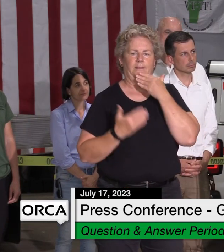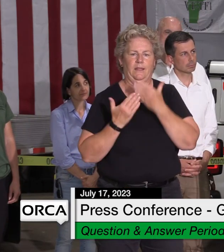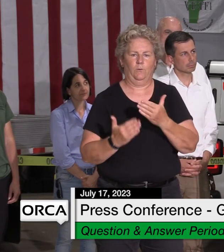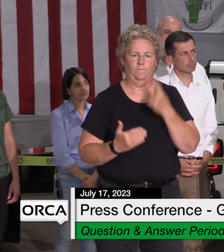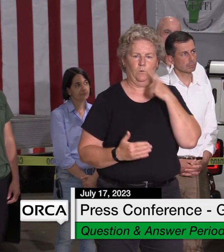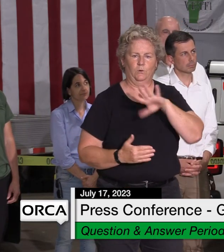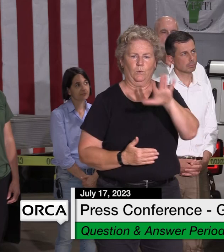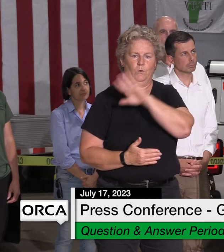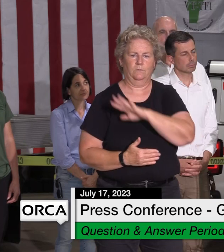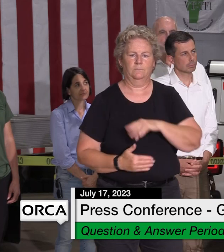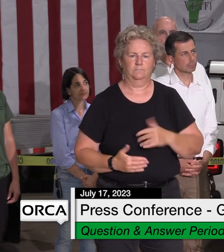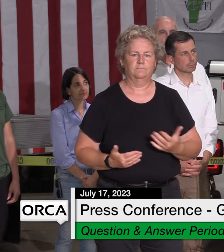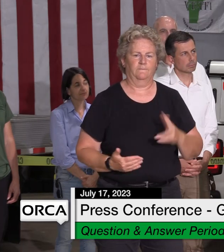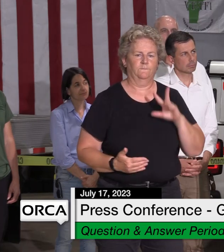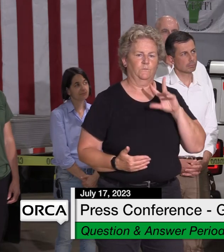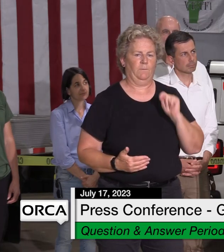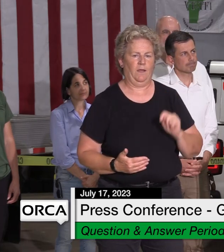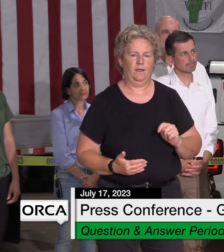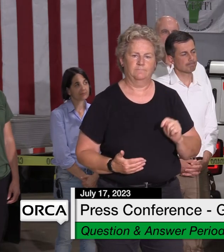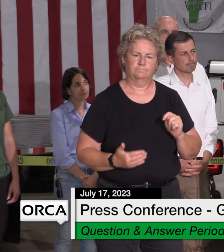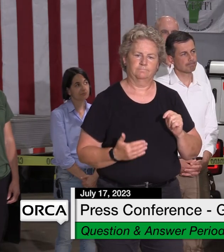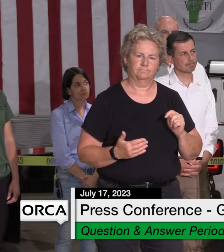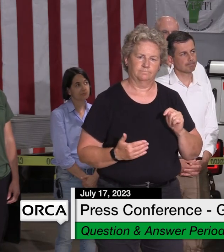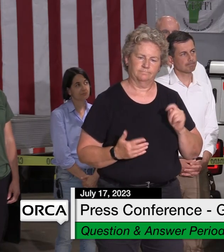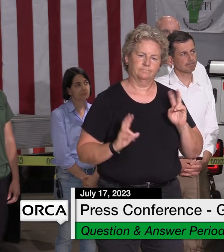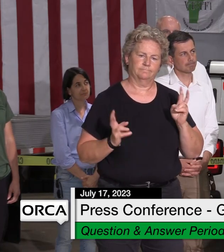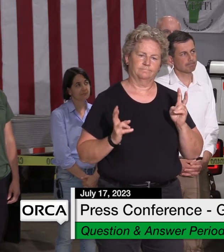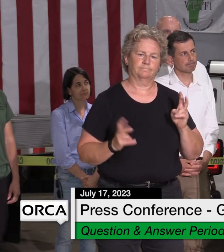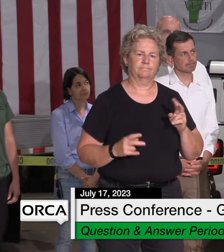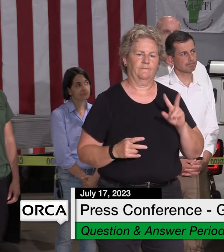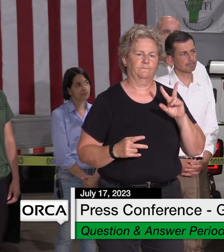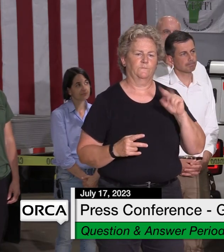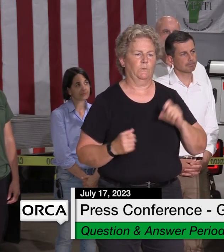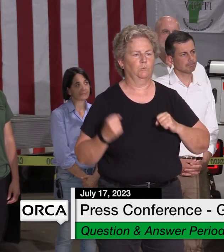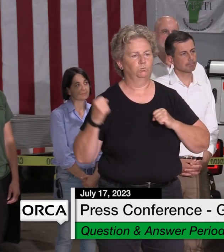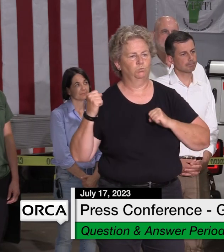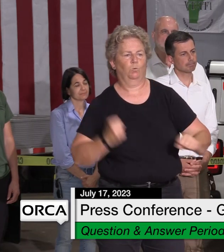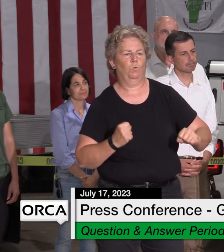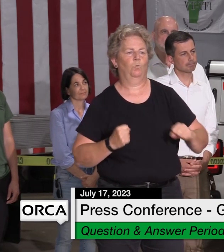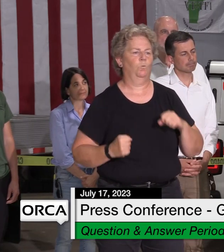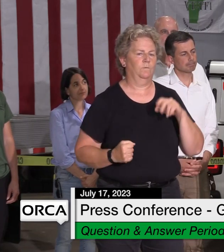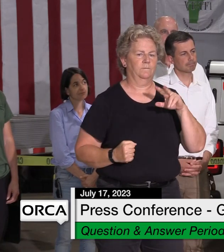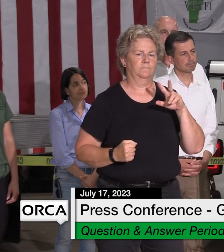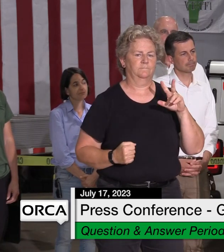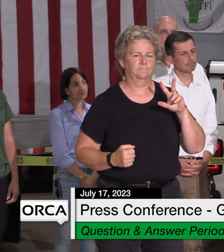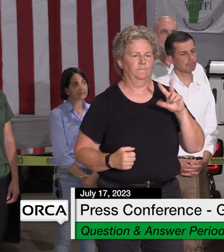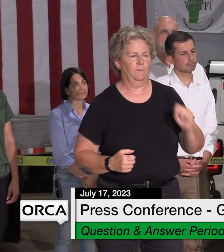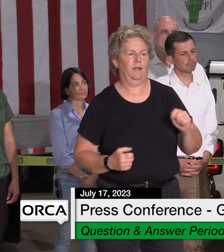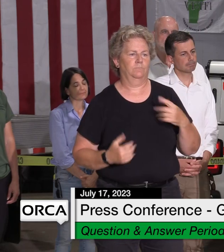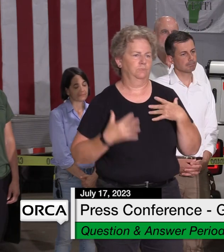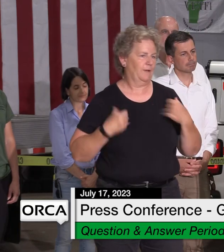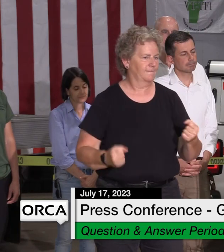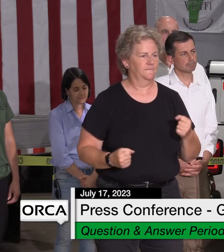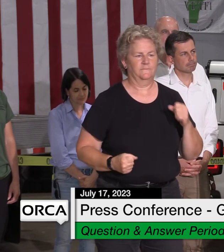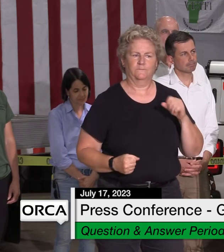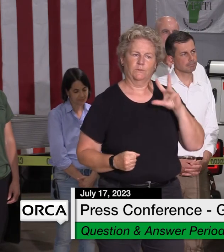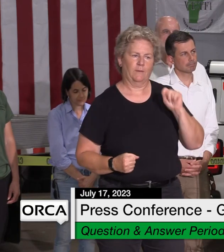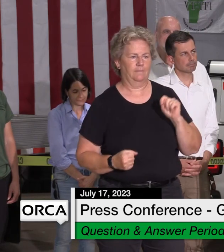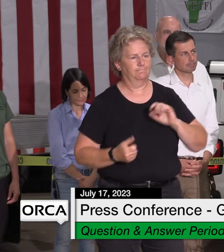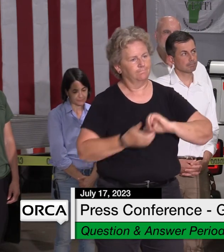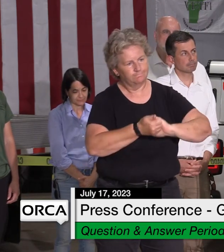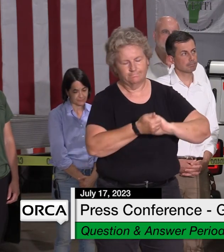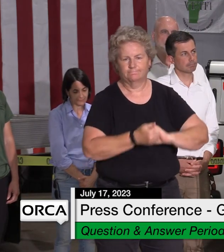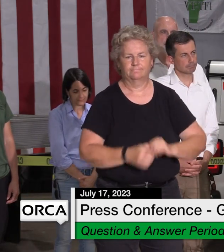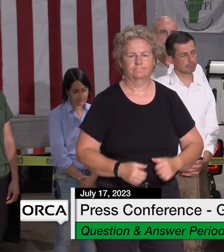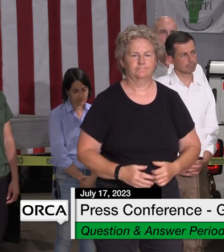and tremendously proud to be your governor. But we have a long road ahead, but we'll get through it